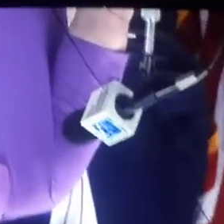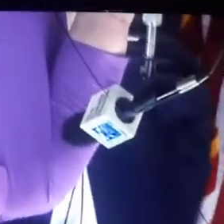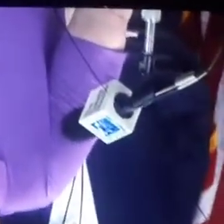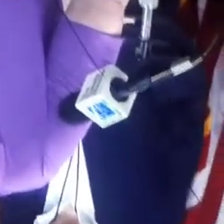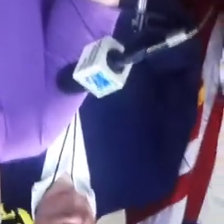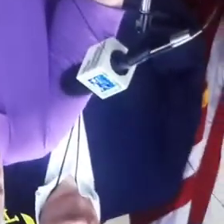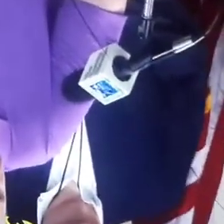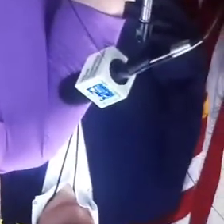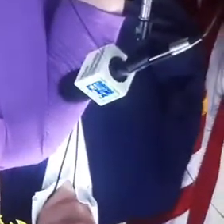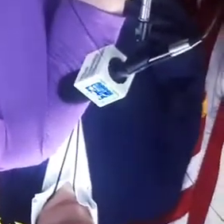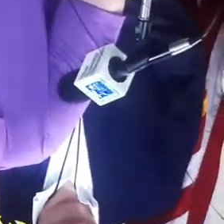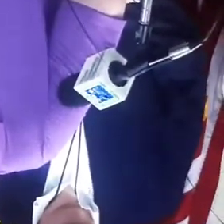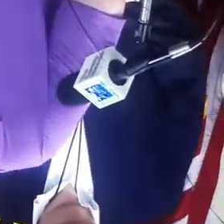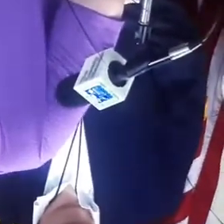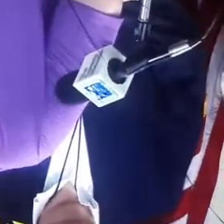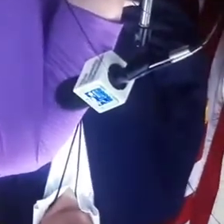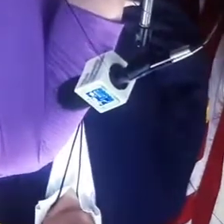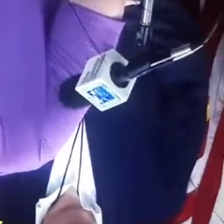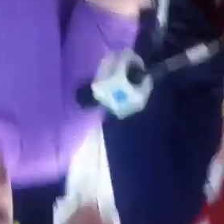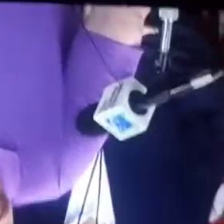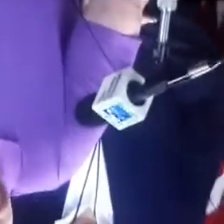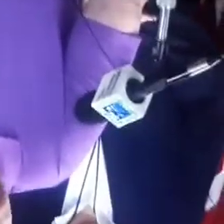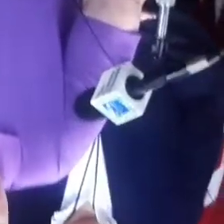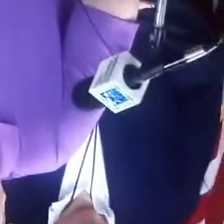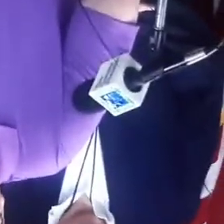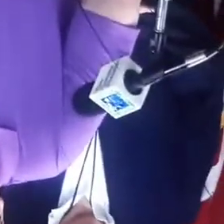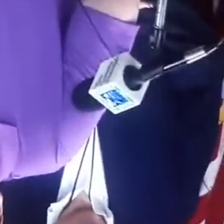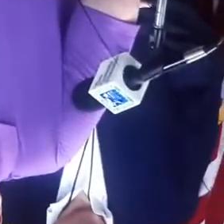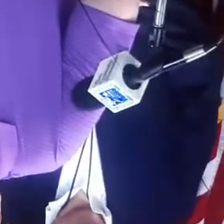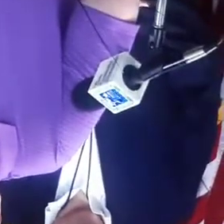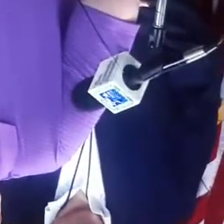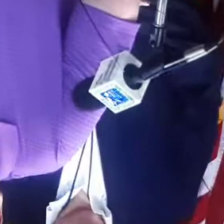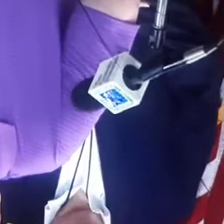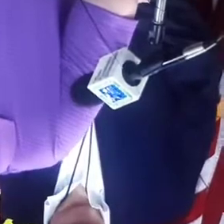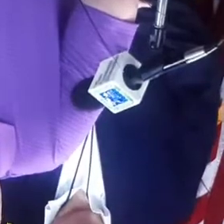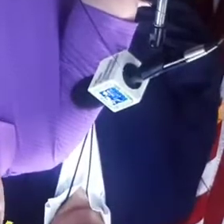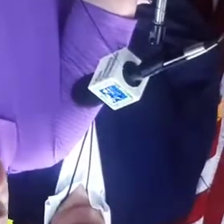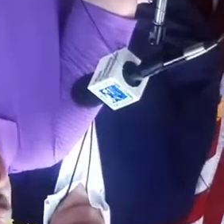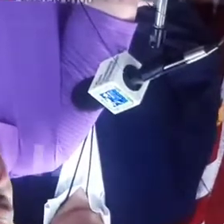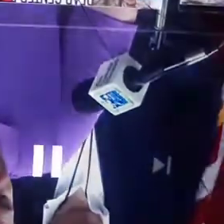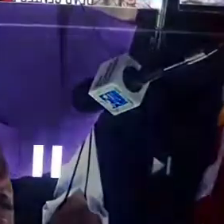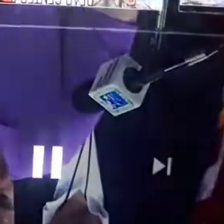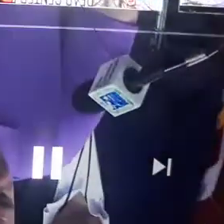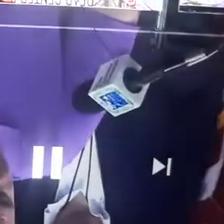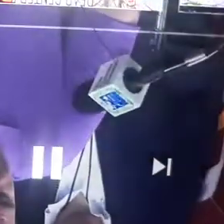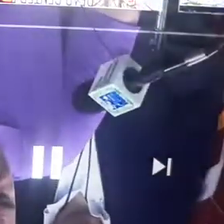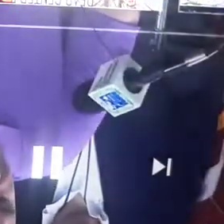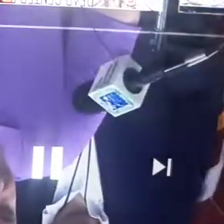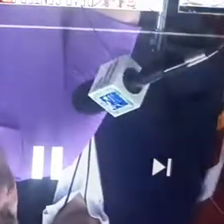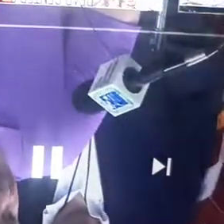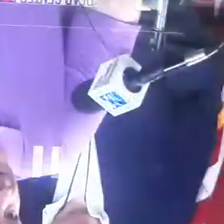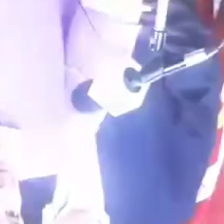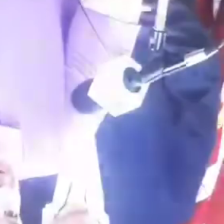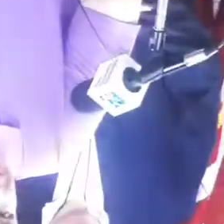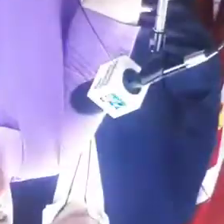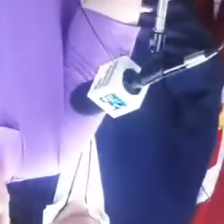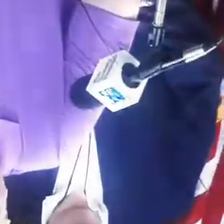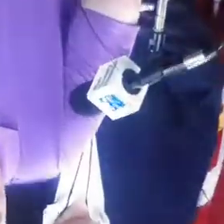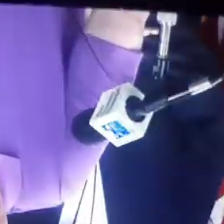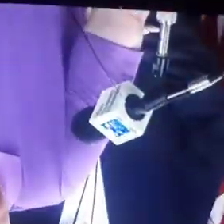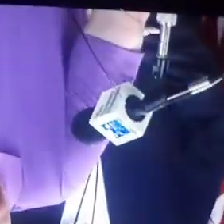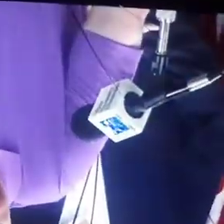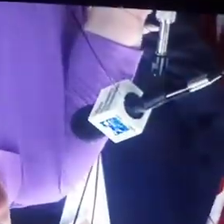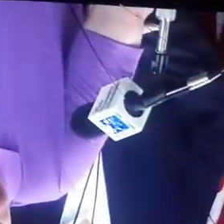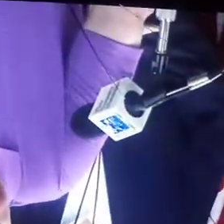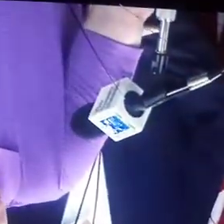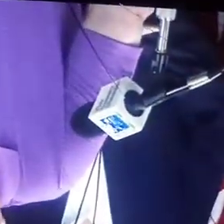emergency personnel have completed our preparations. We've topped off all of our generators, our systems full of water. Our emergency crews